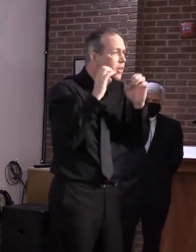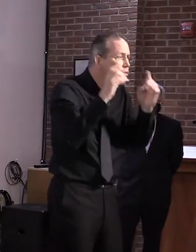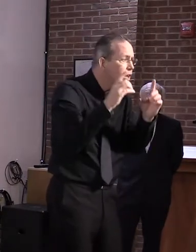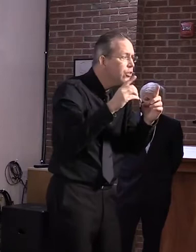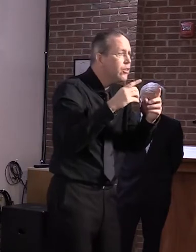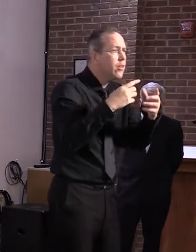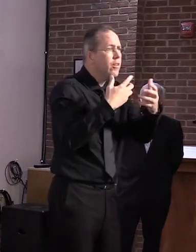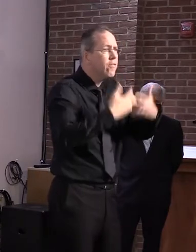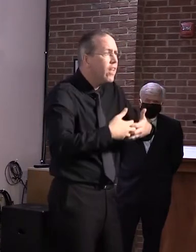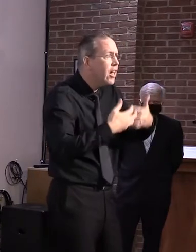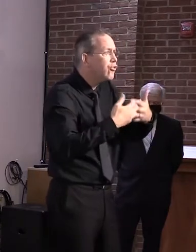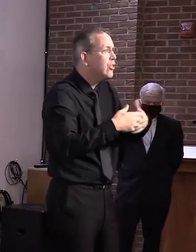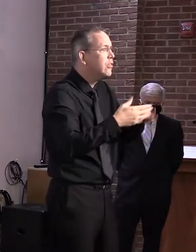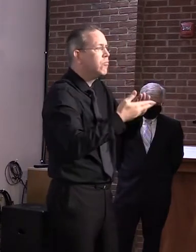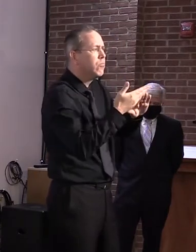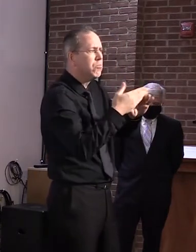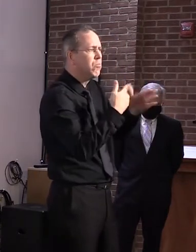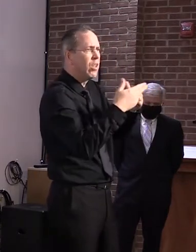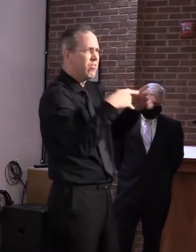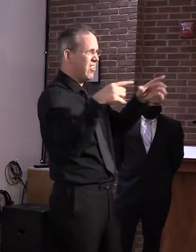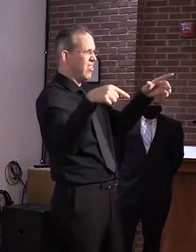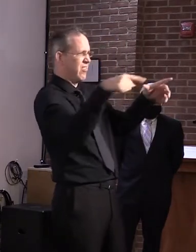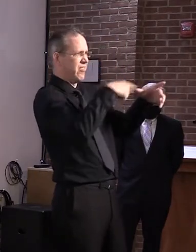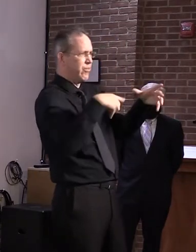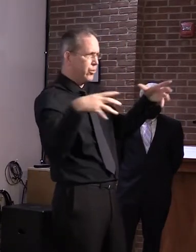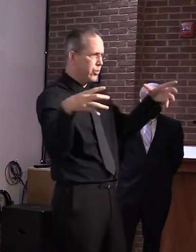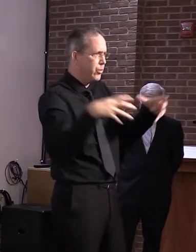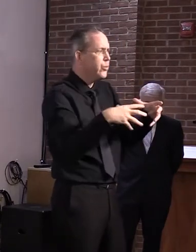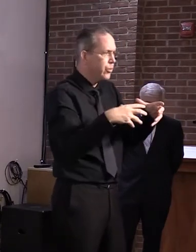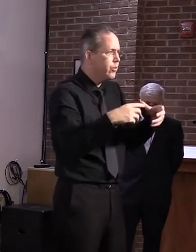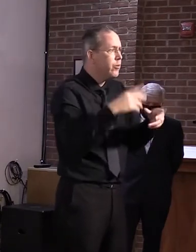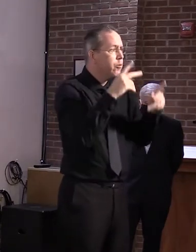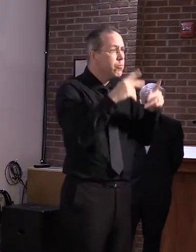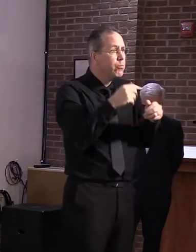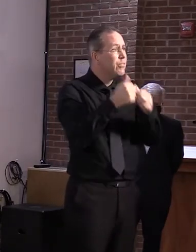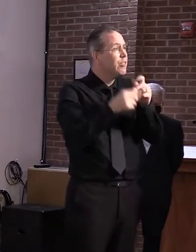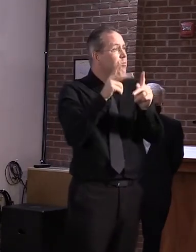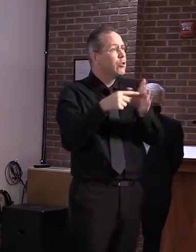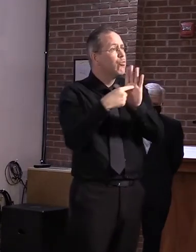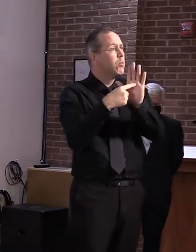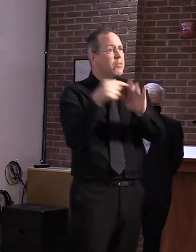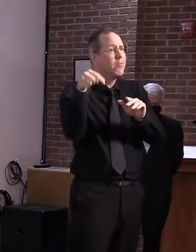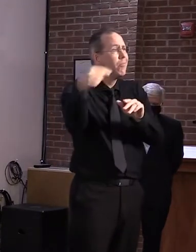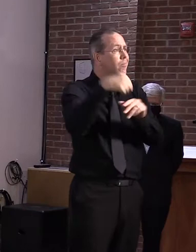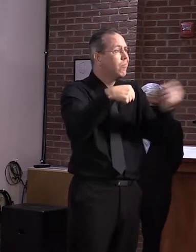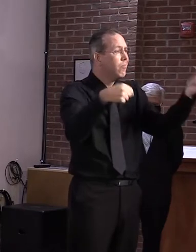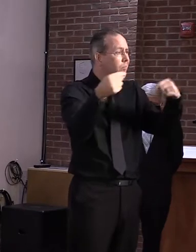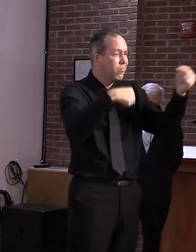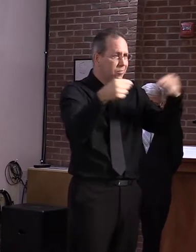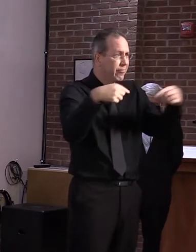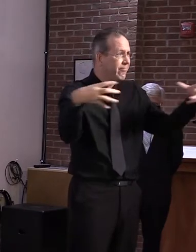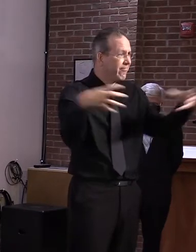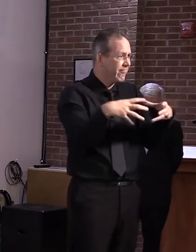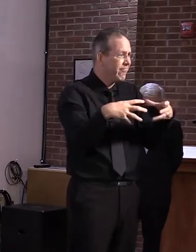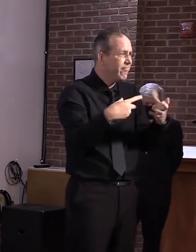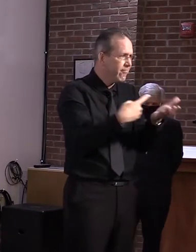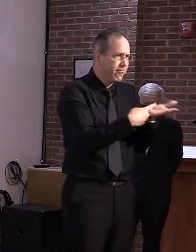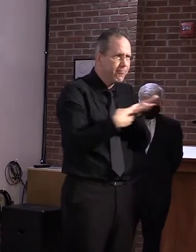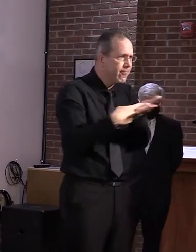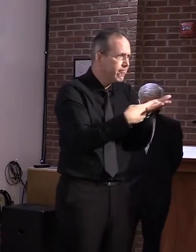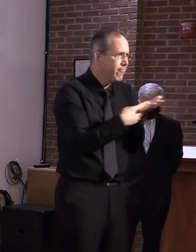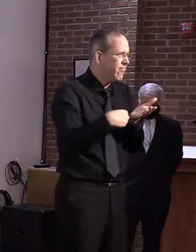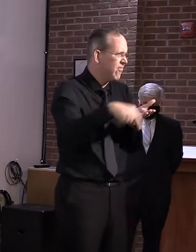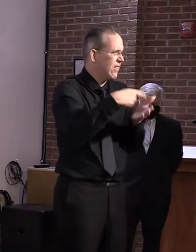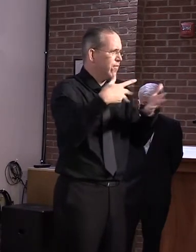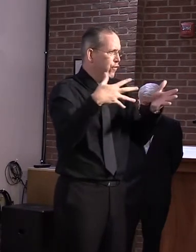manufacturing and service-related and tourism and all those kind of elements that make up a vibrant economy, which we have to have running